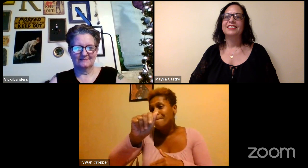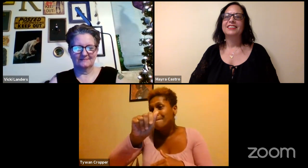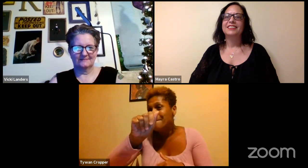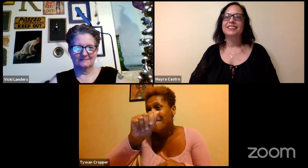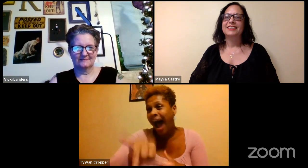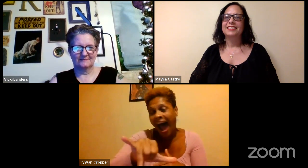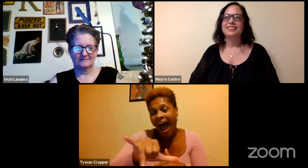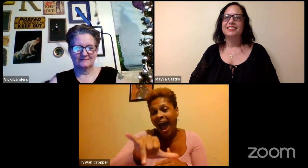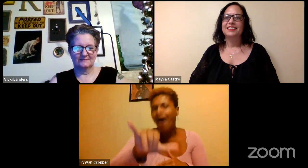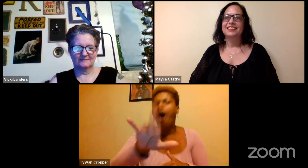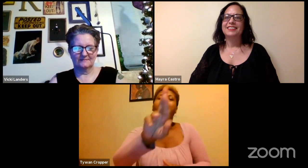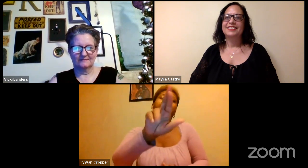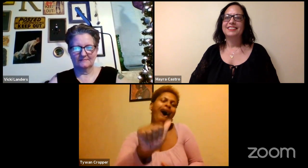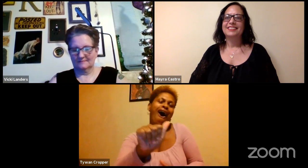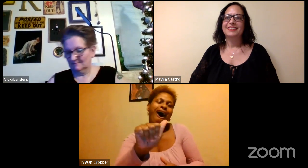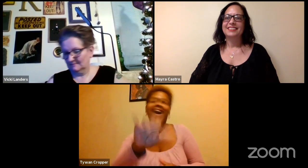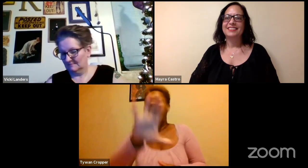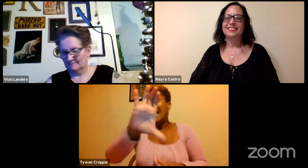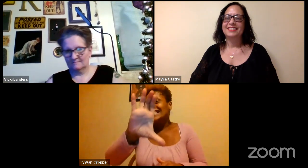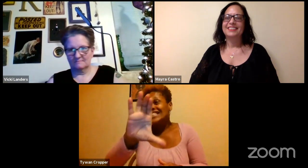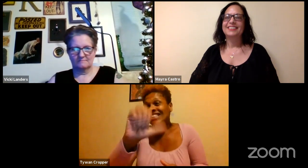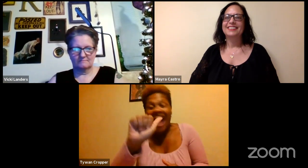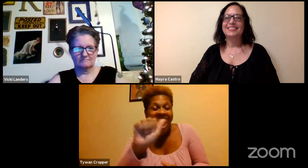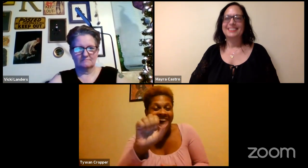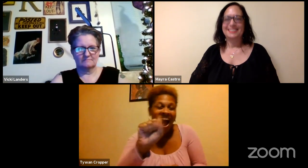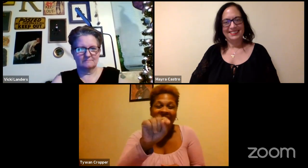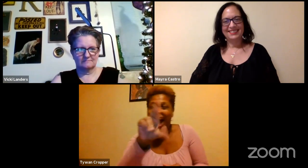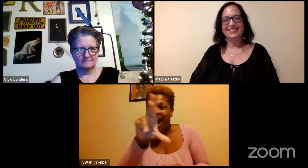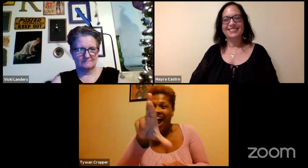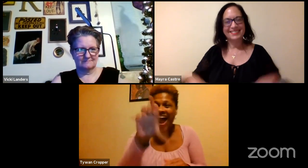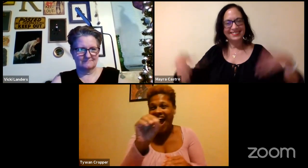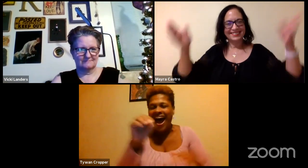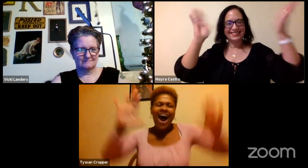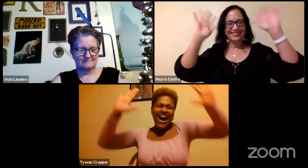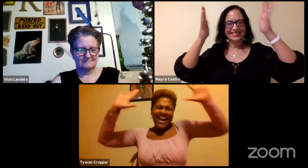welcome Mayra Castro.